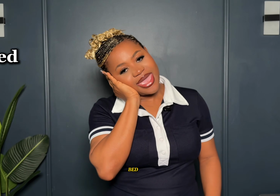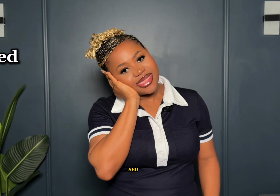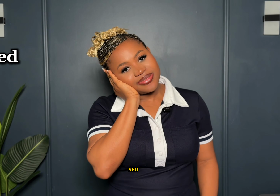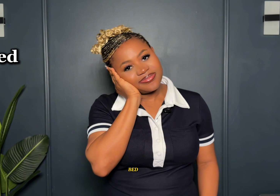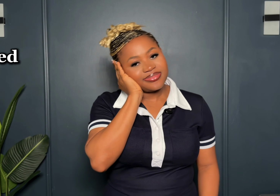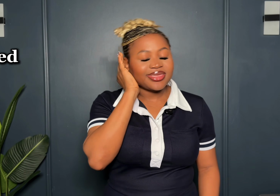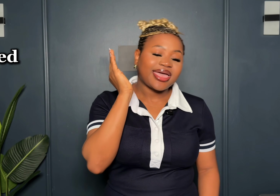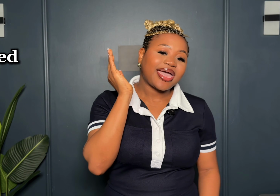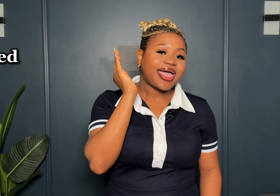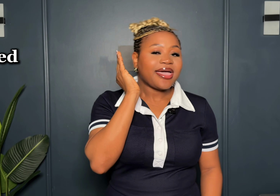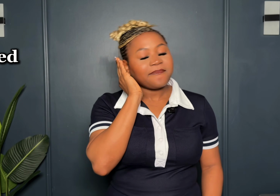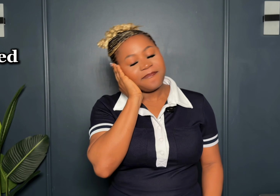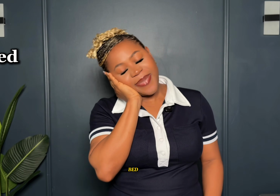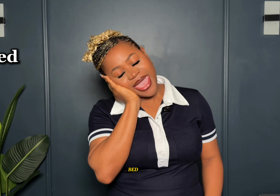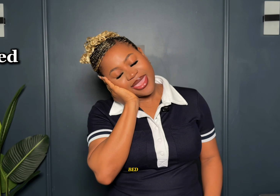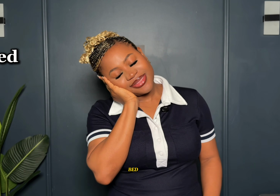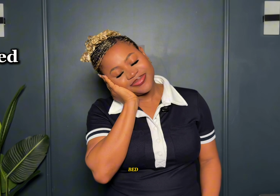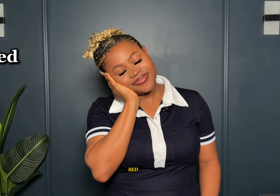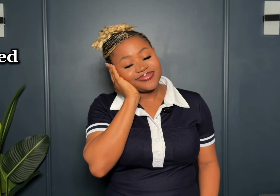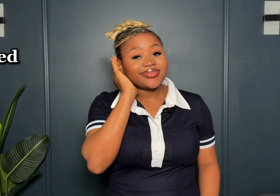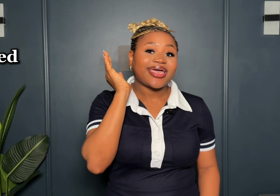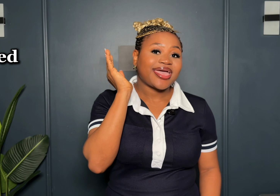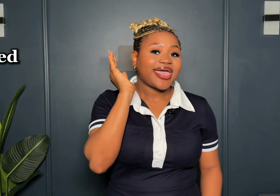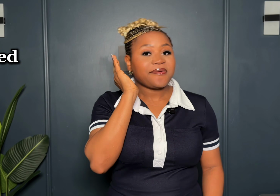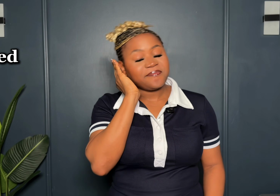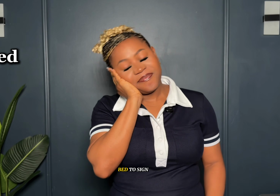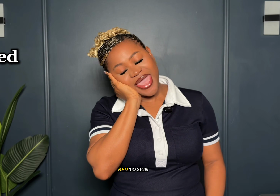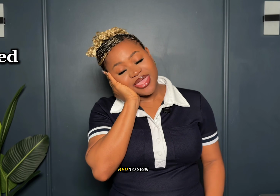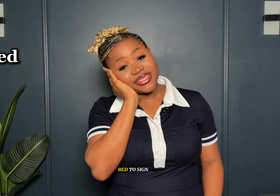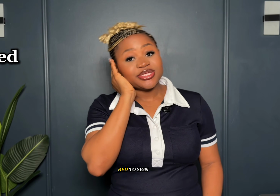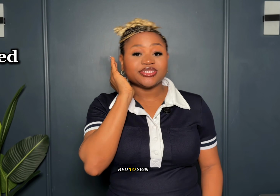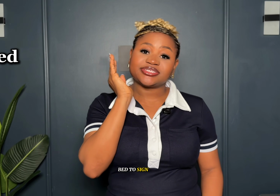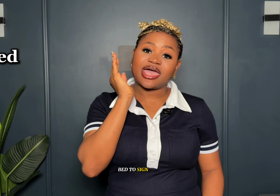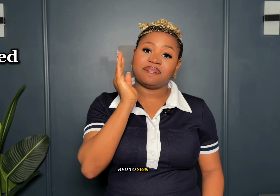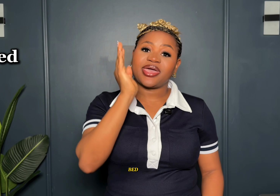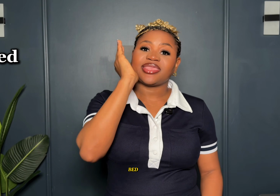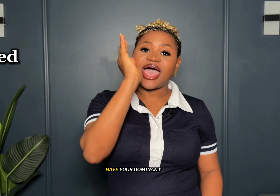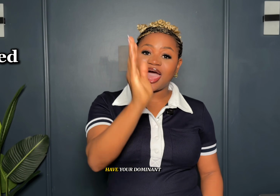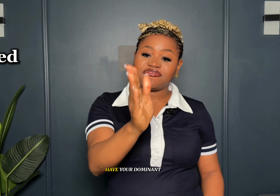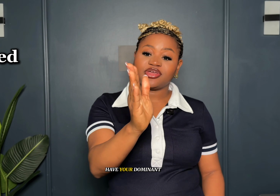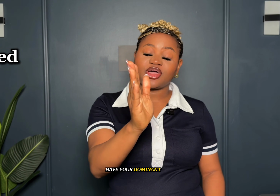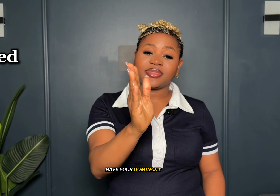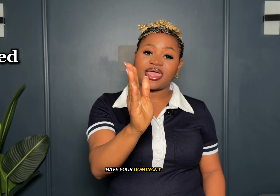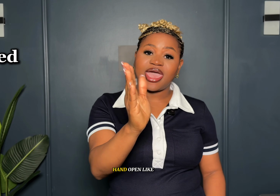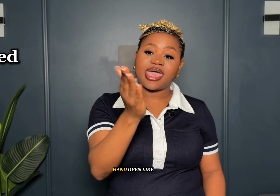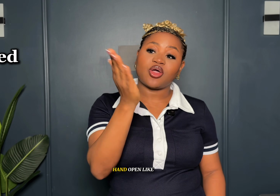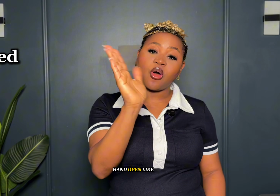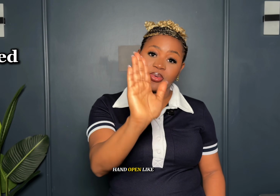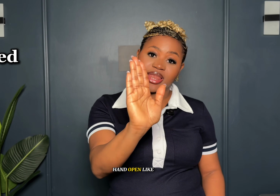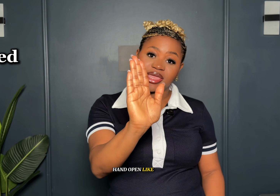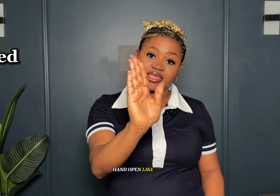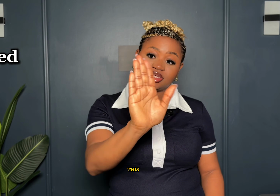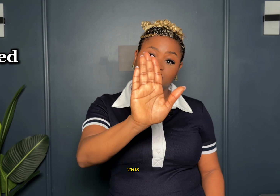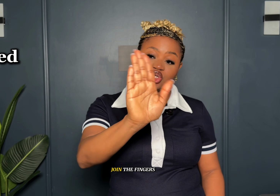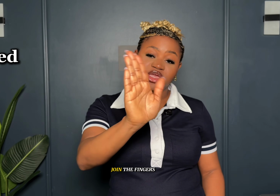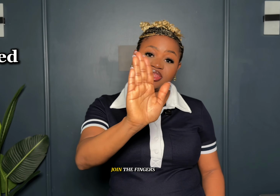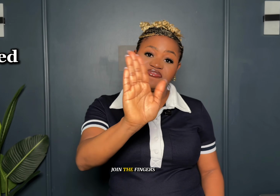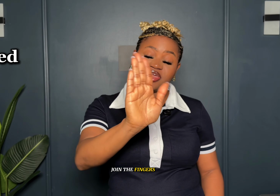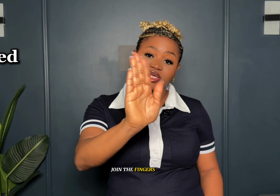Bed, bed, bed. To sign bed, have your dominant hand open like this, join the fingers,